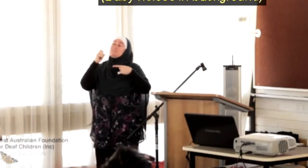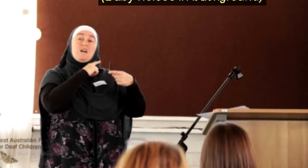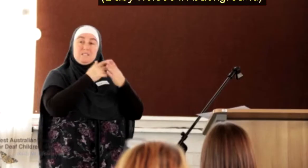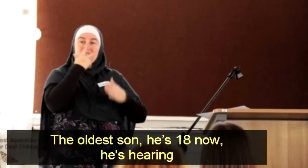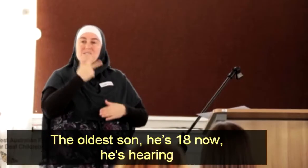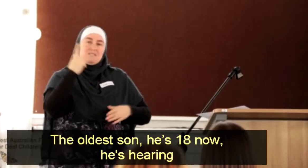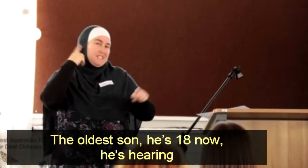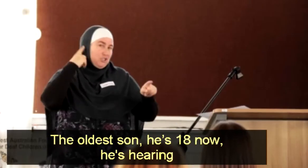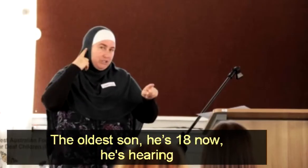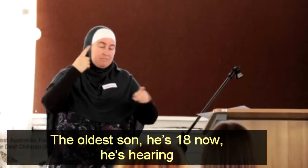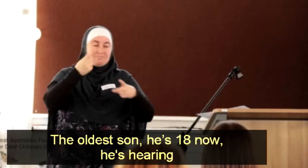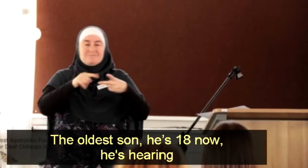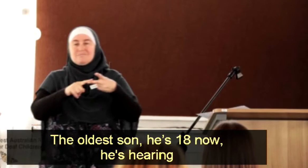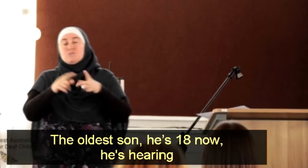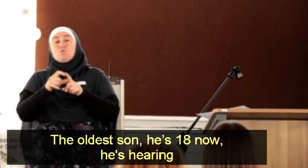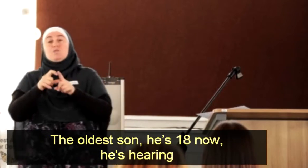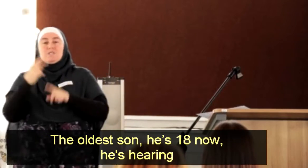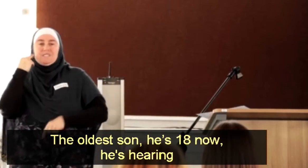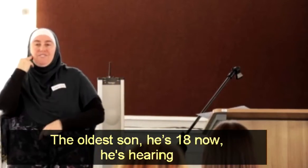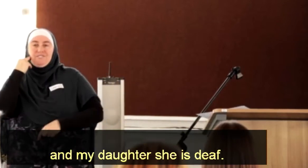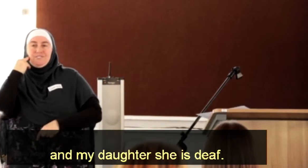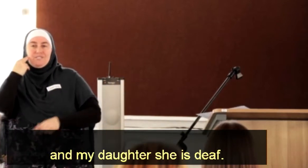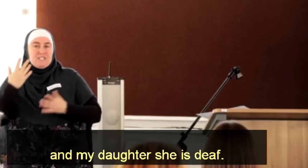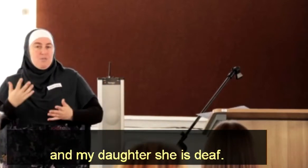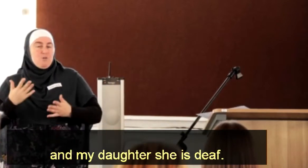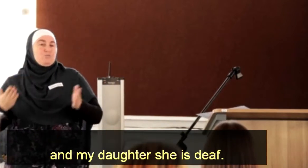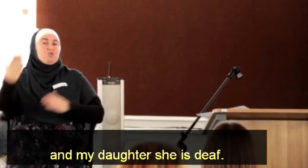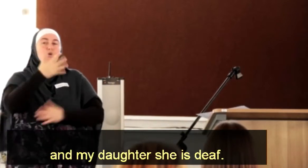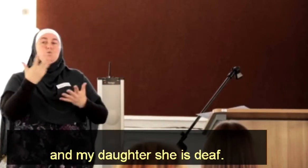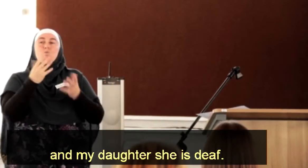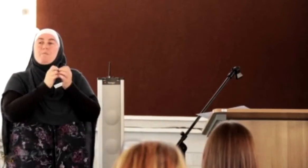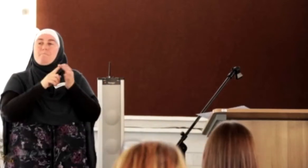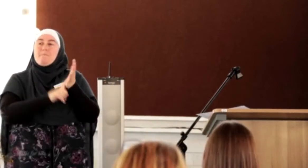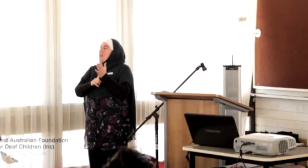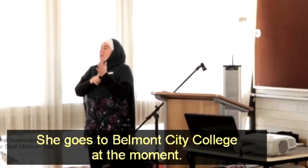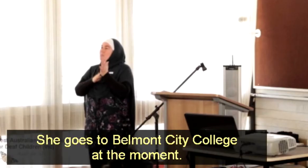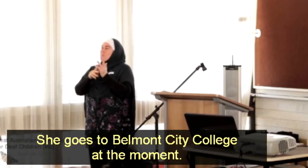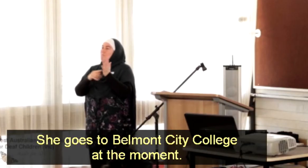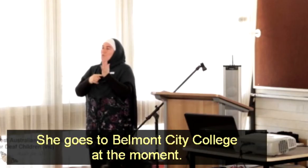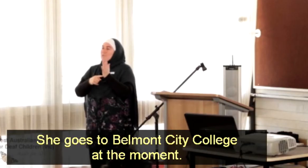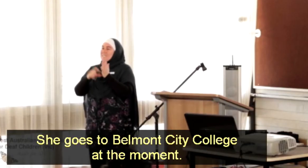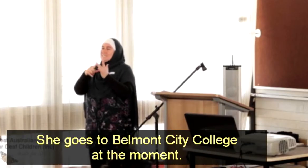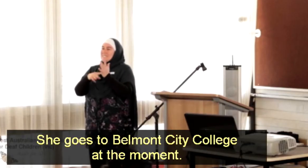The oldest son is 18 now, he's hearing, and my daughter, she is deaf. She goes to Belmont